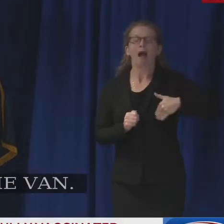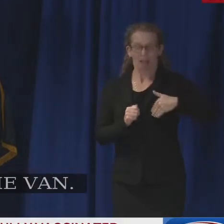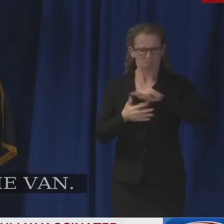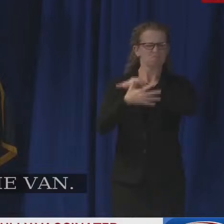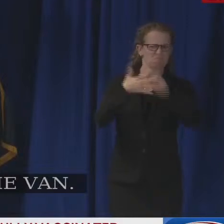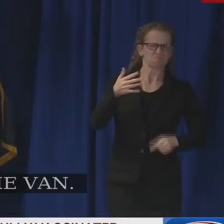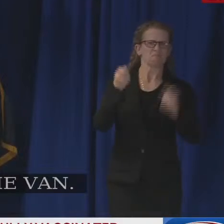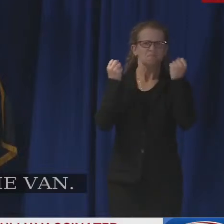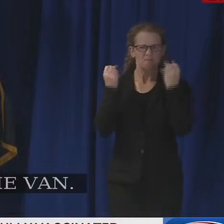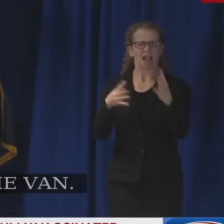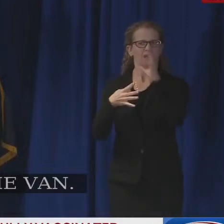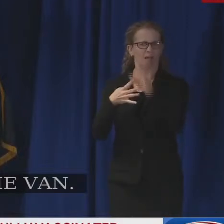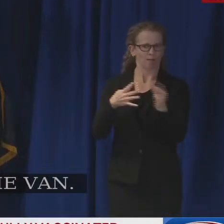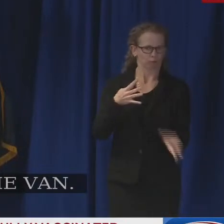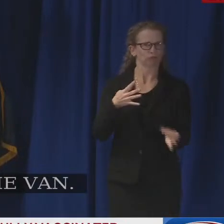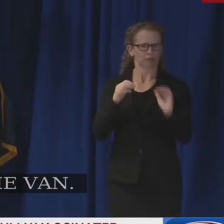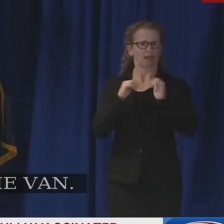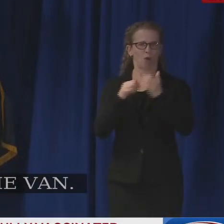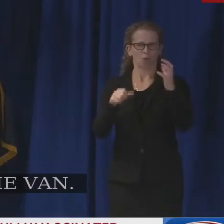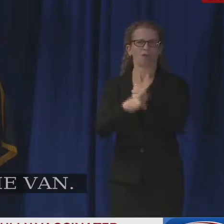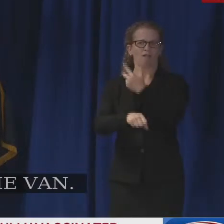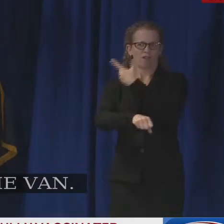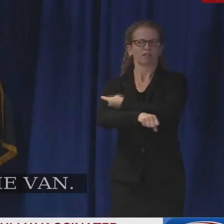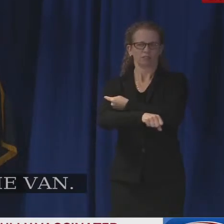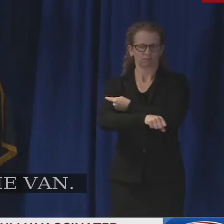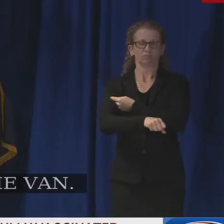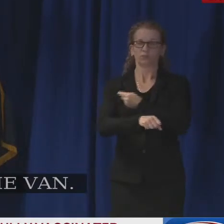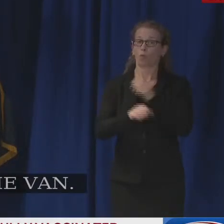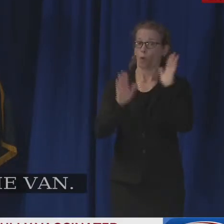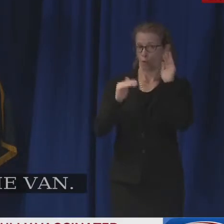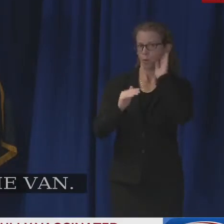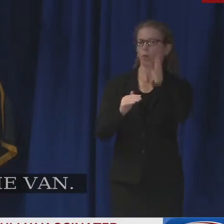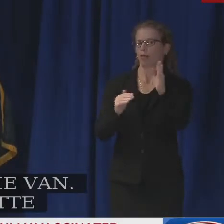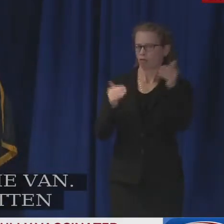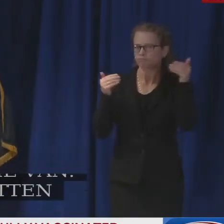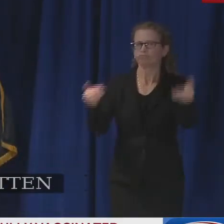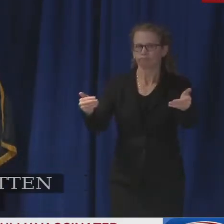opportunity for you to access this vaccine, and we hope that you will make that choice. Thank you.